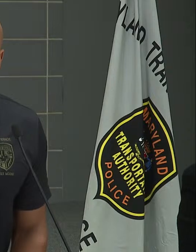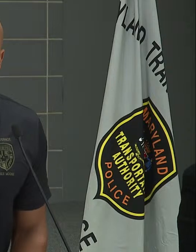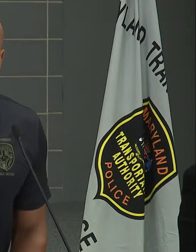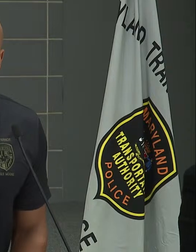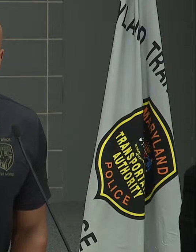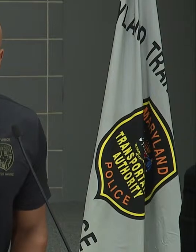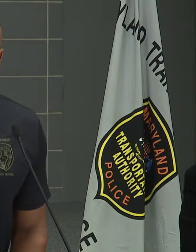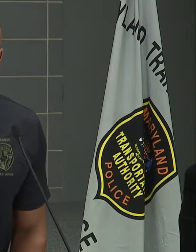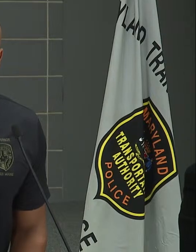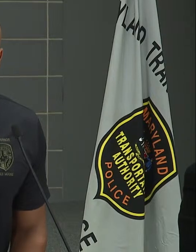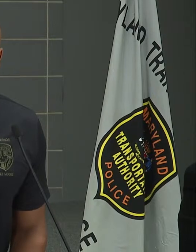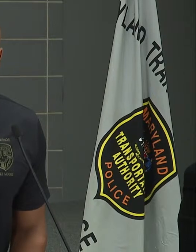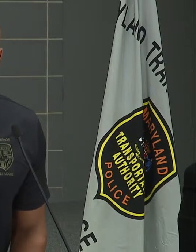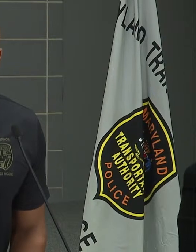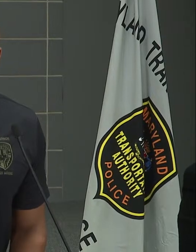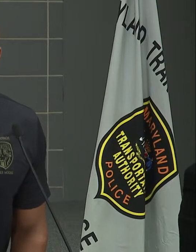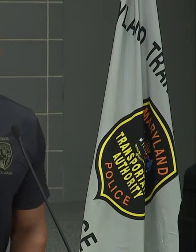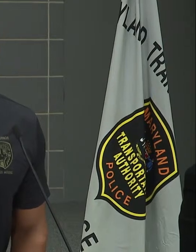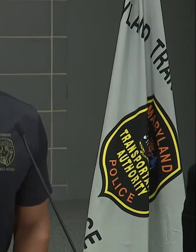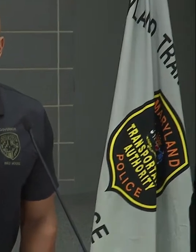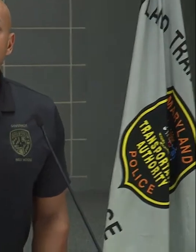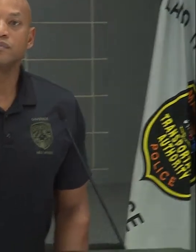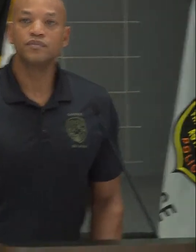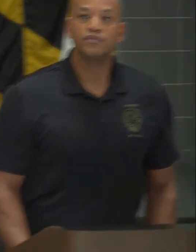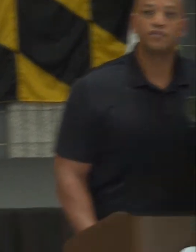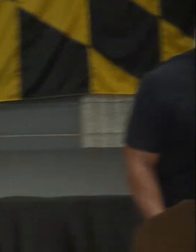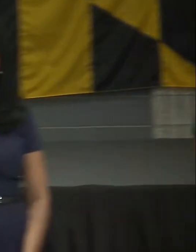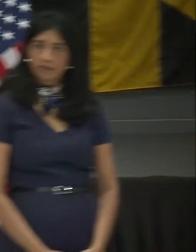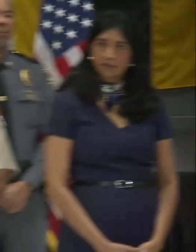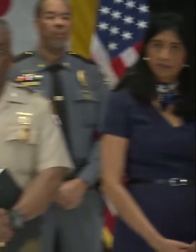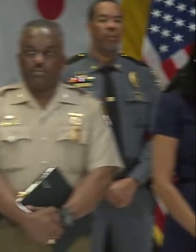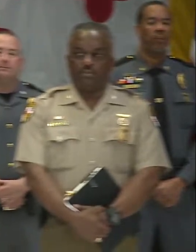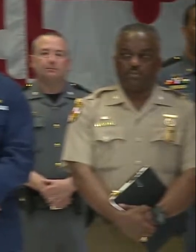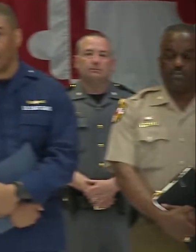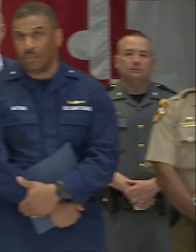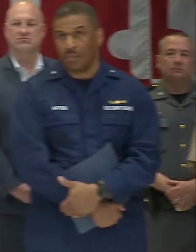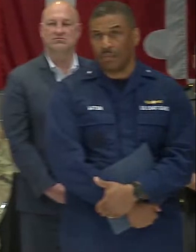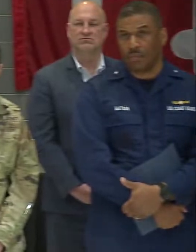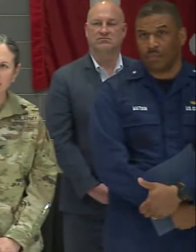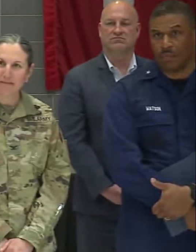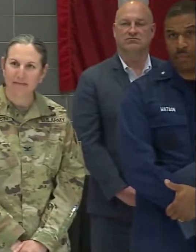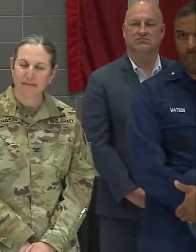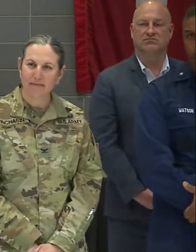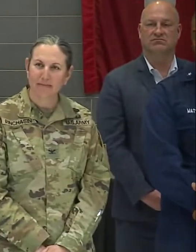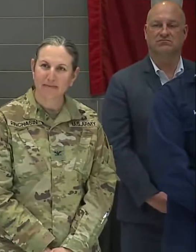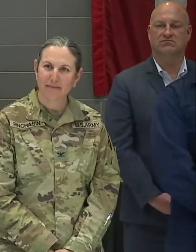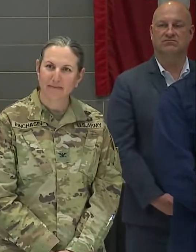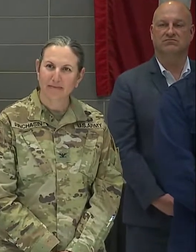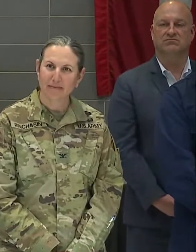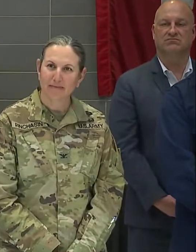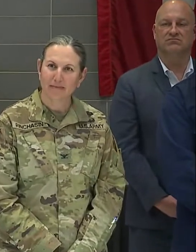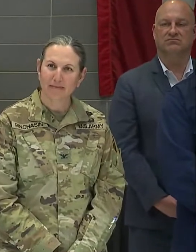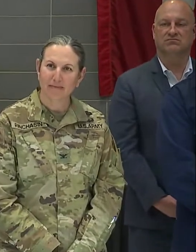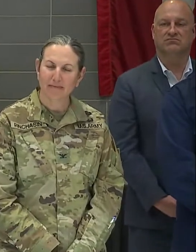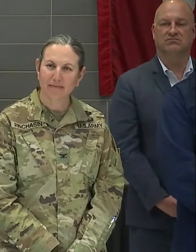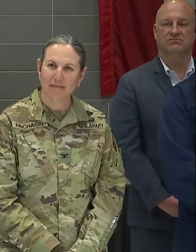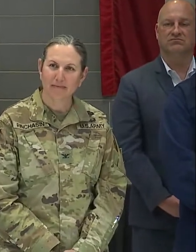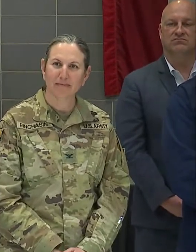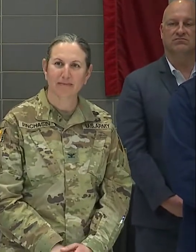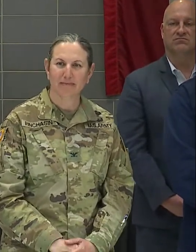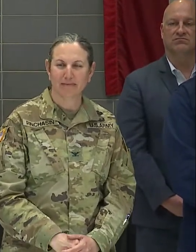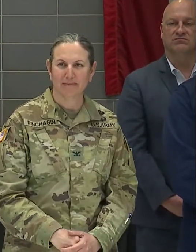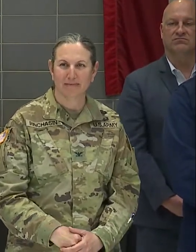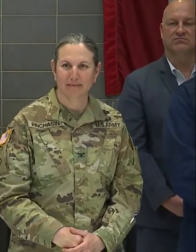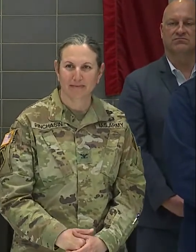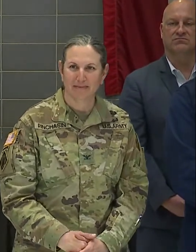about once the bridge is removed from the dolly, would you guys be backing it straight back, or